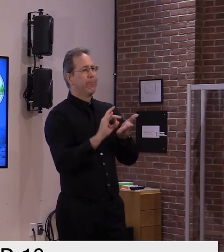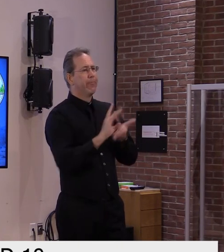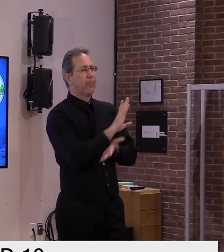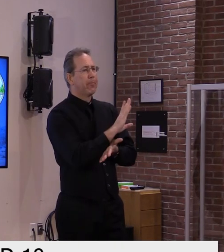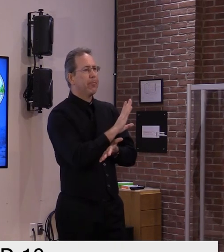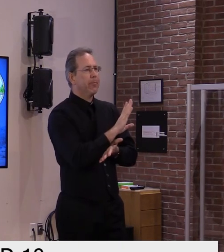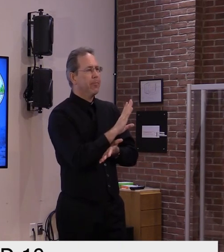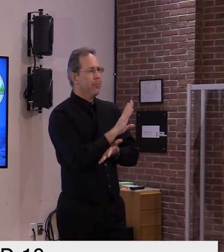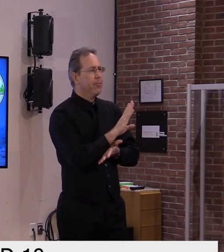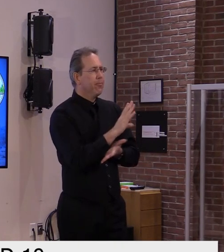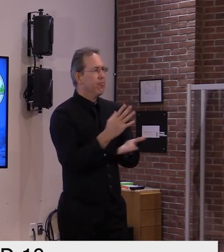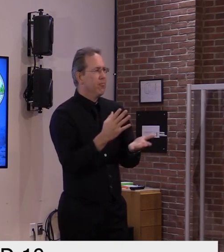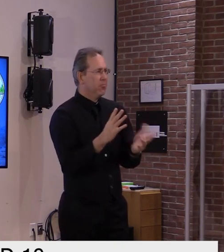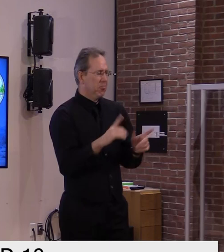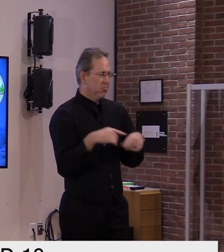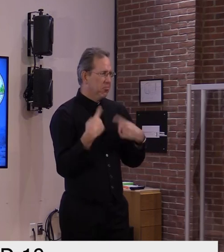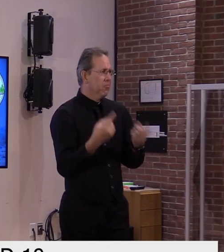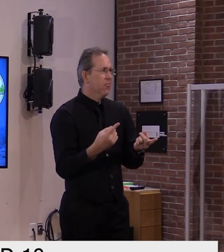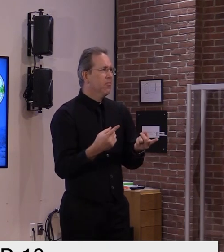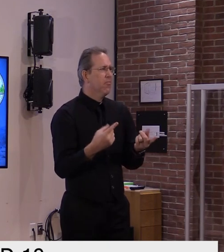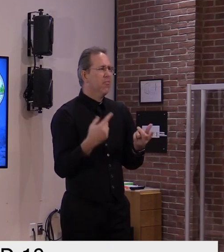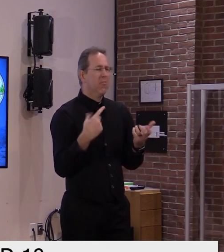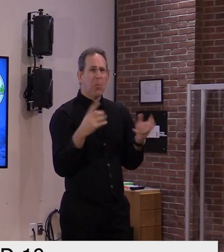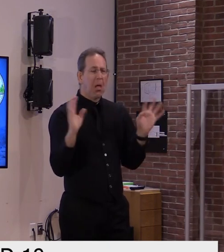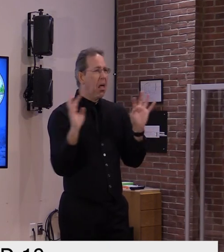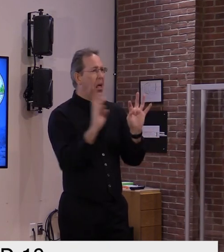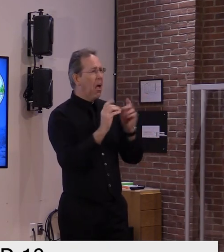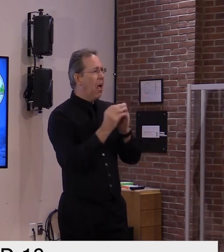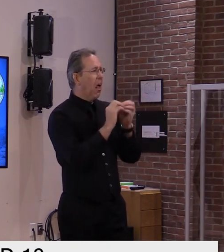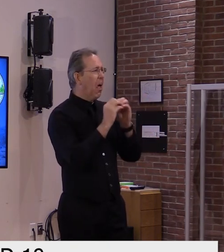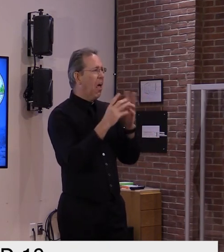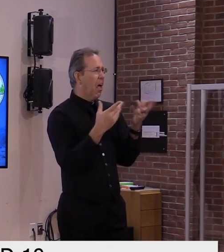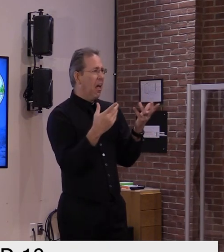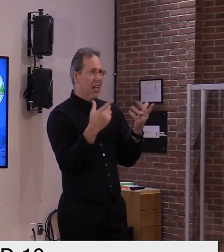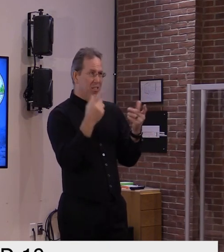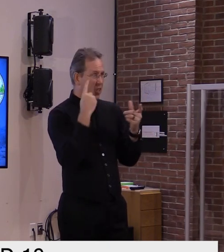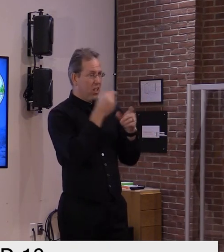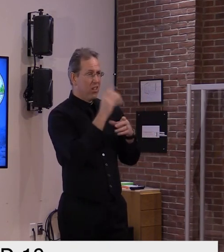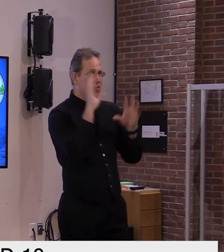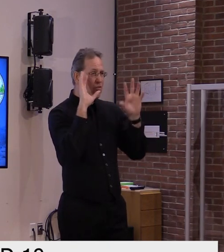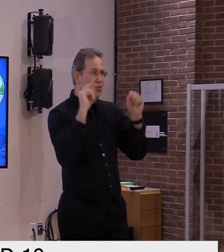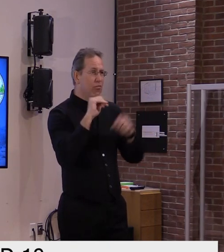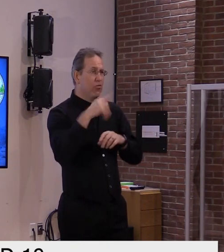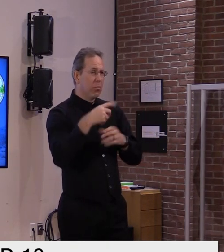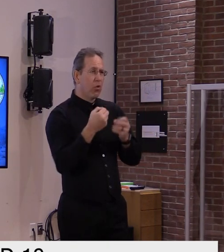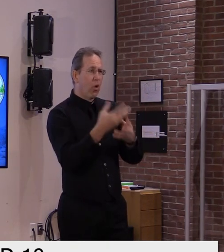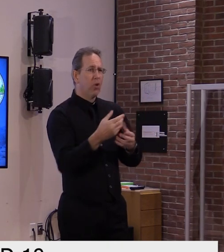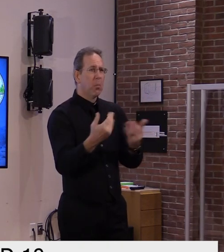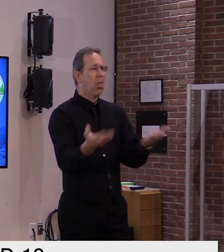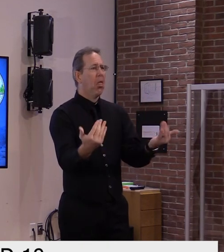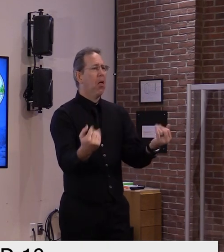think we just have to look back through history as to why you have to follow through.